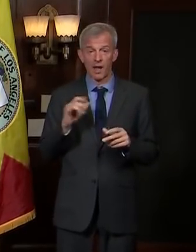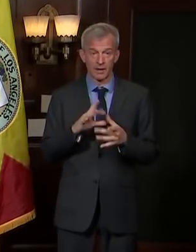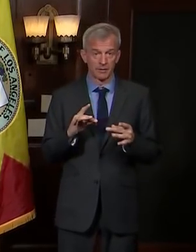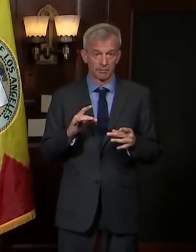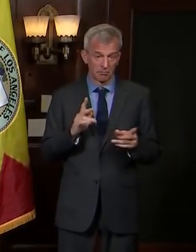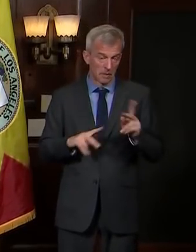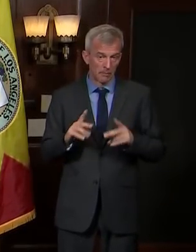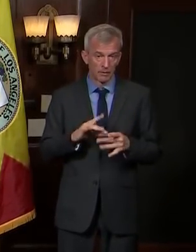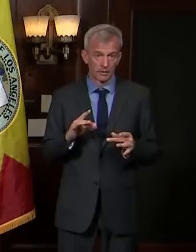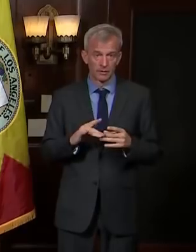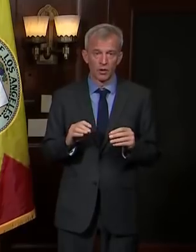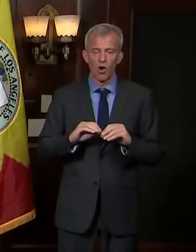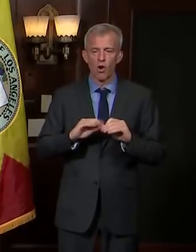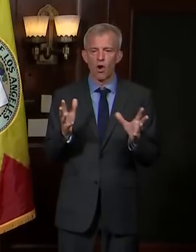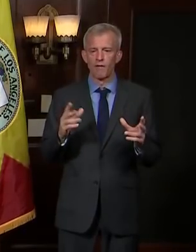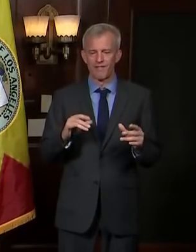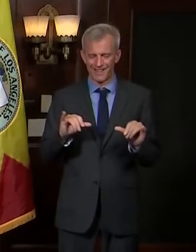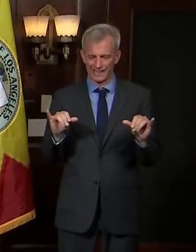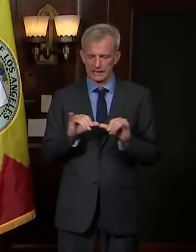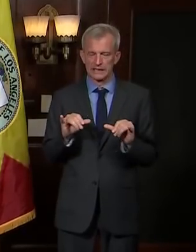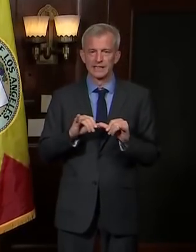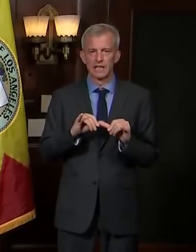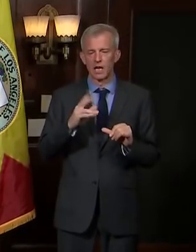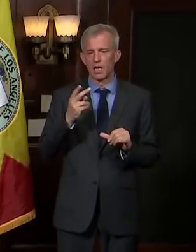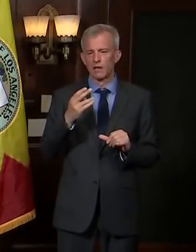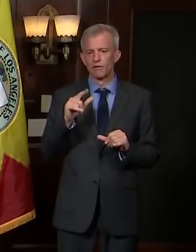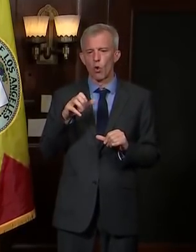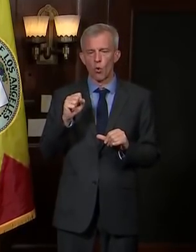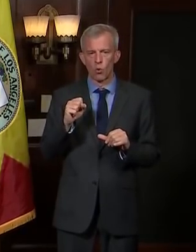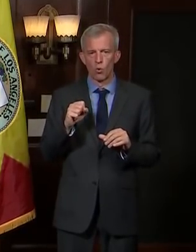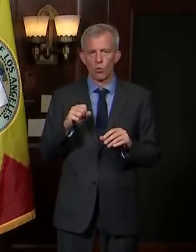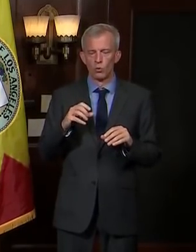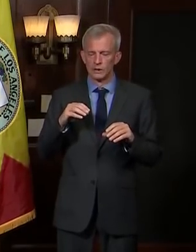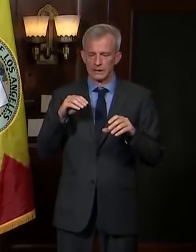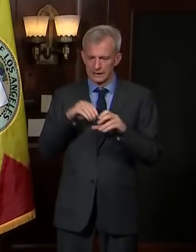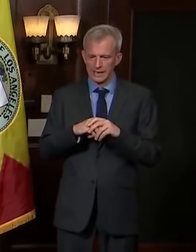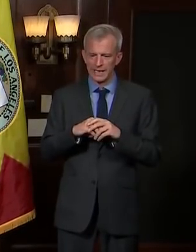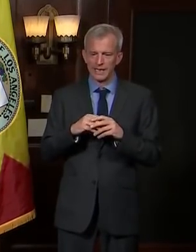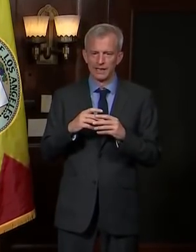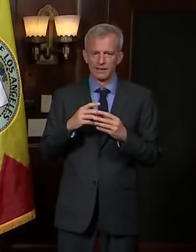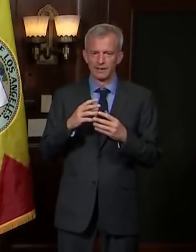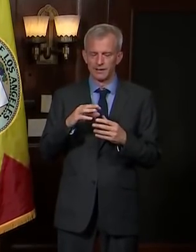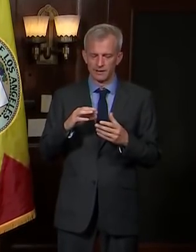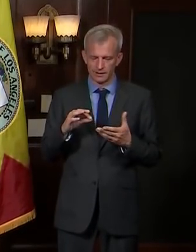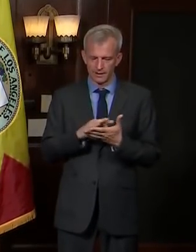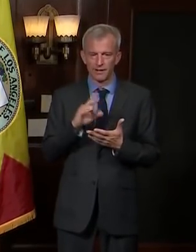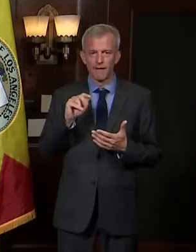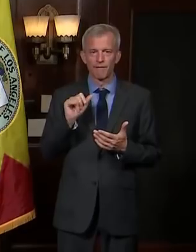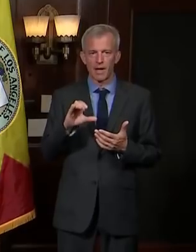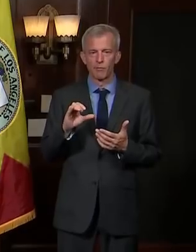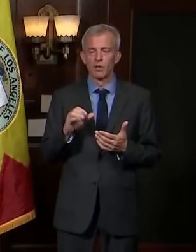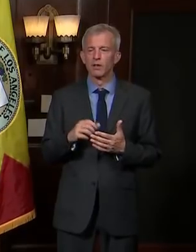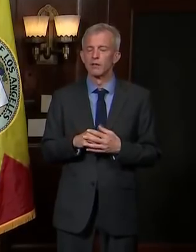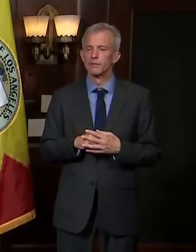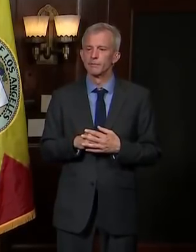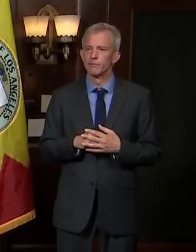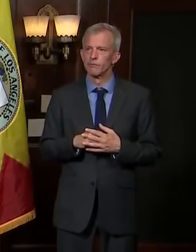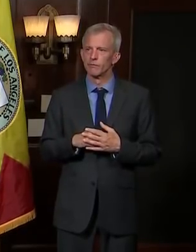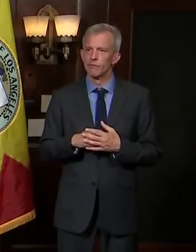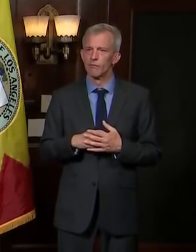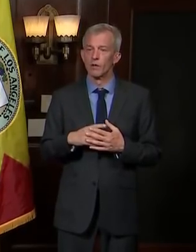the size of the microns of a virus is smaller than the pores that are in here. But somebody once had a good metaphor they shared with me.